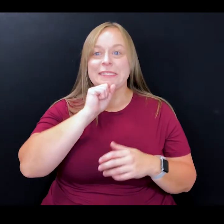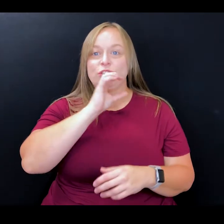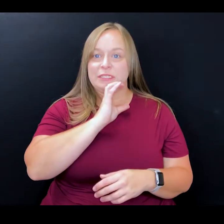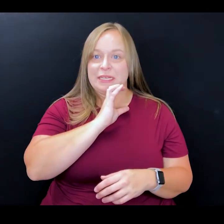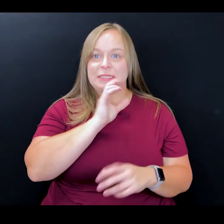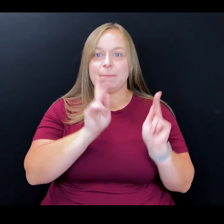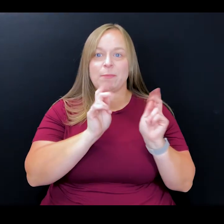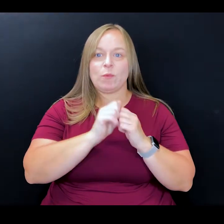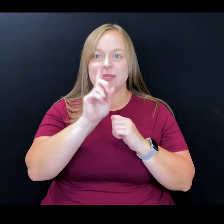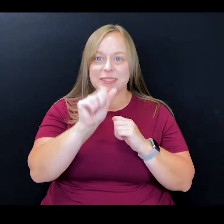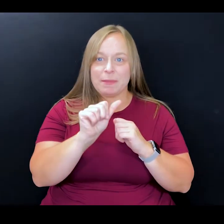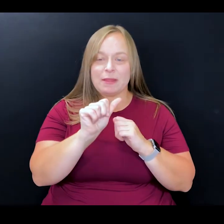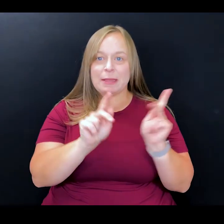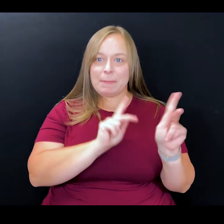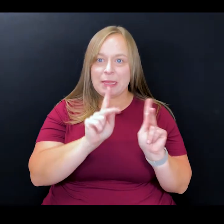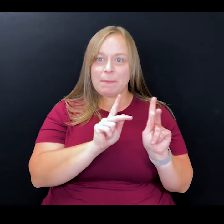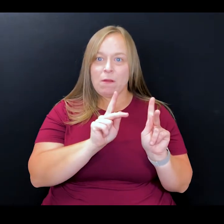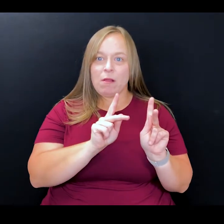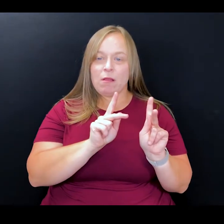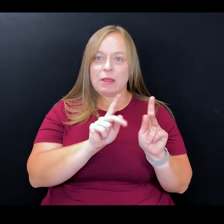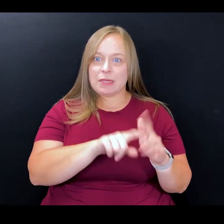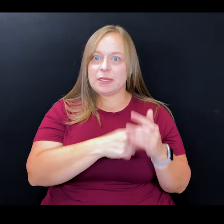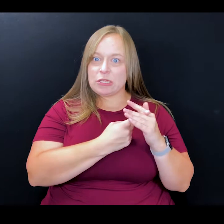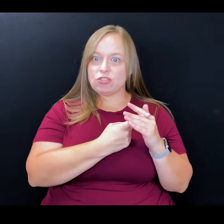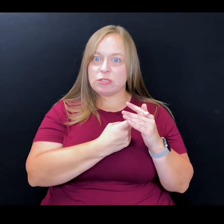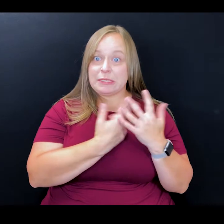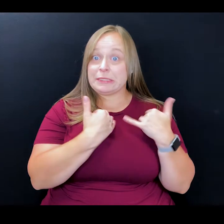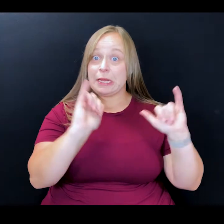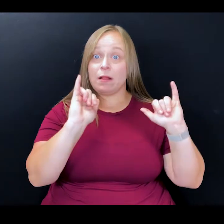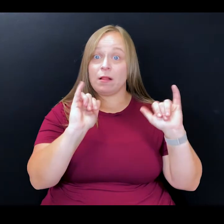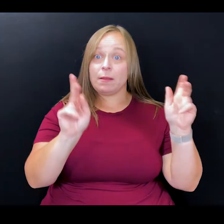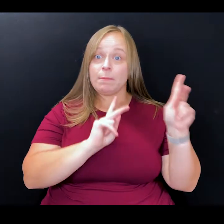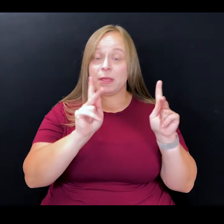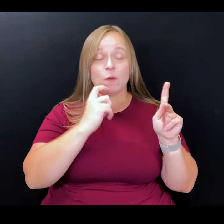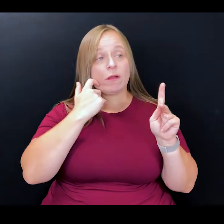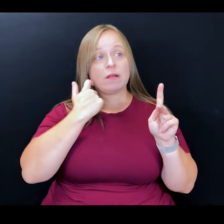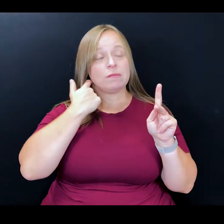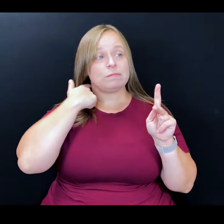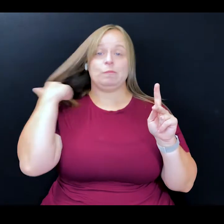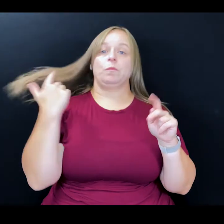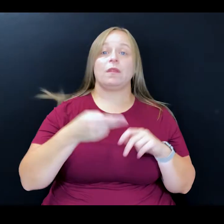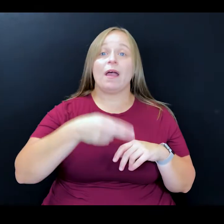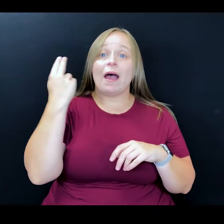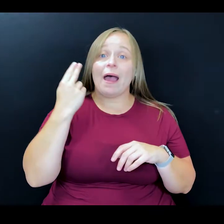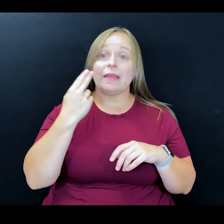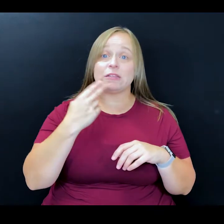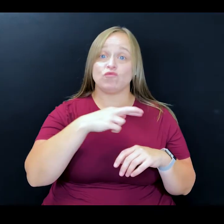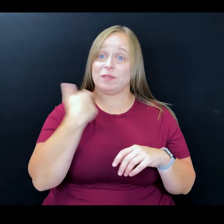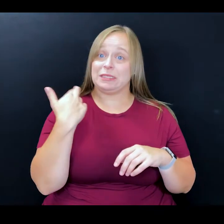senior citizens and people with disabilities were the people initially and still the people with the